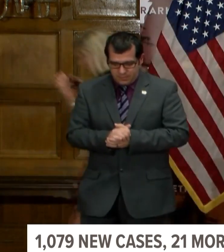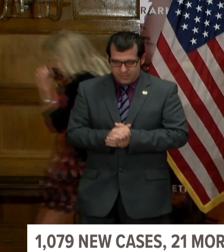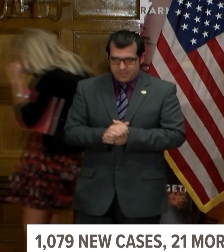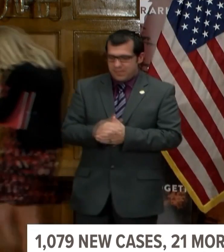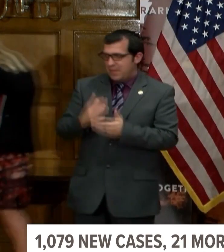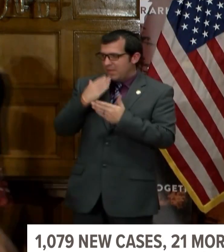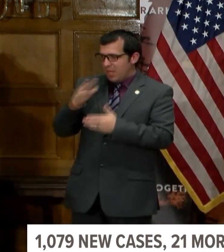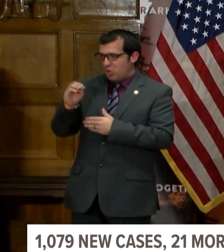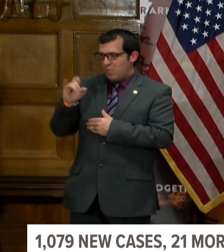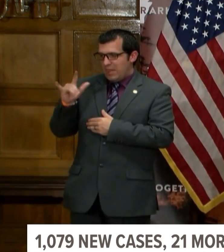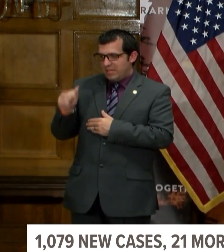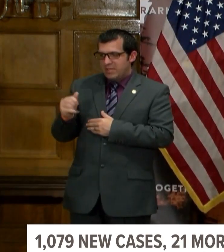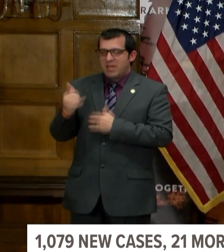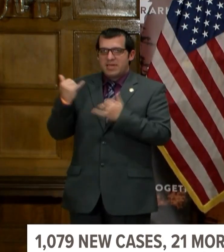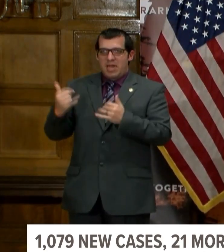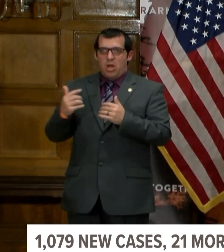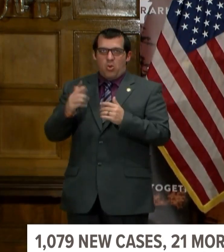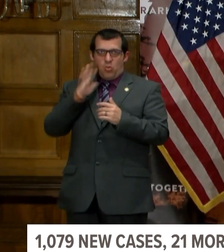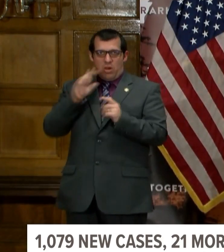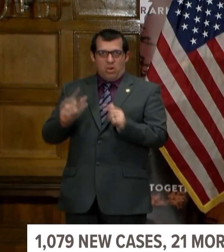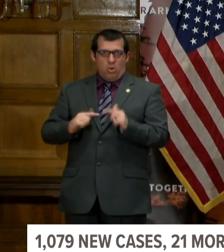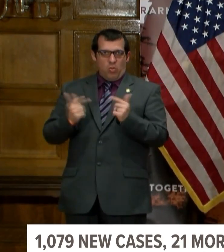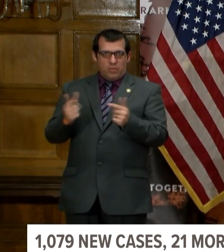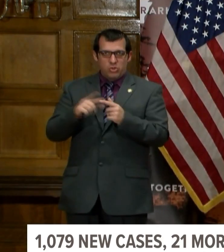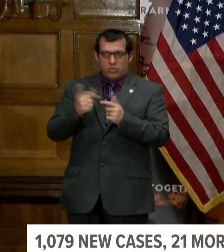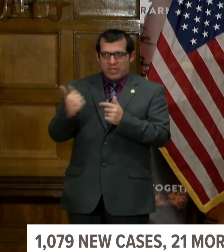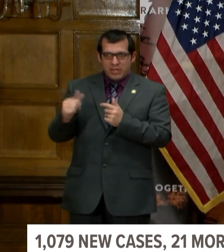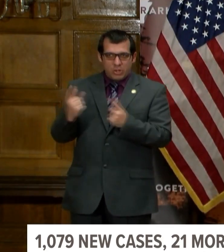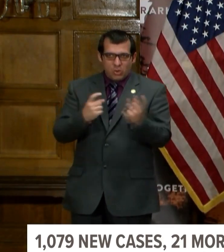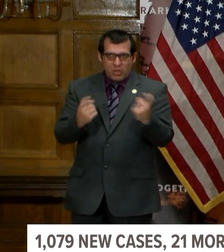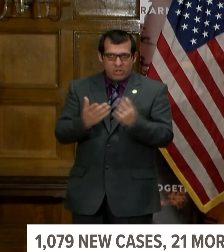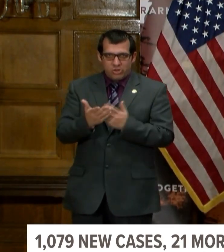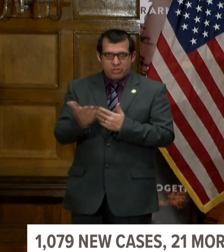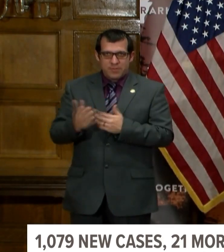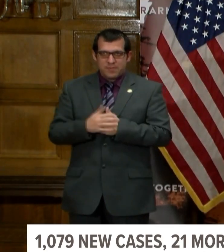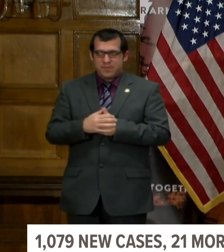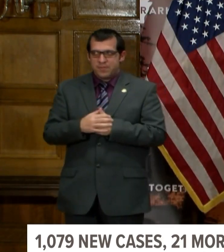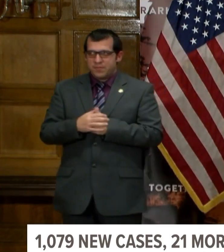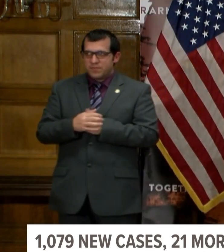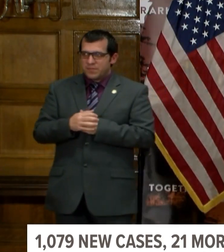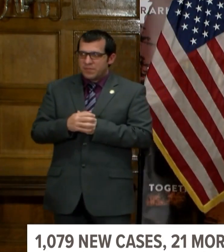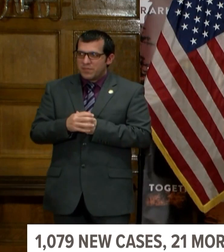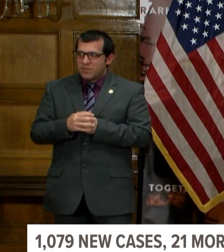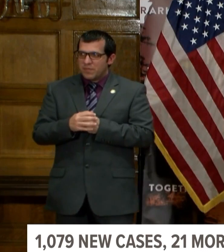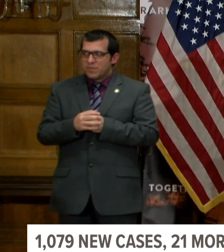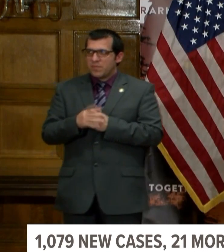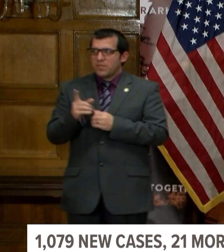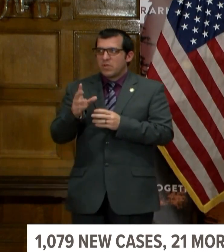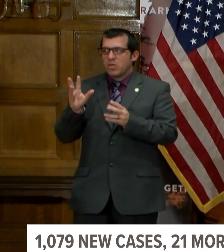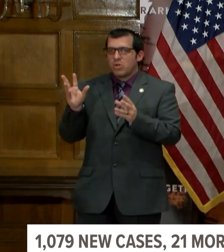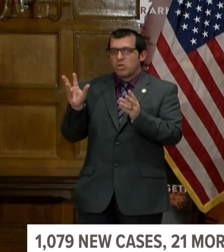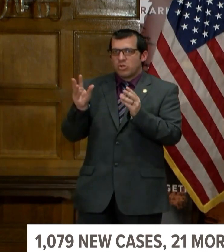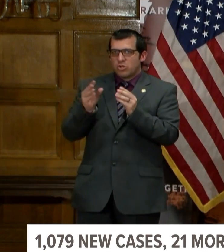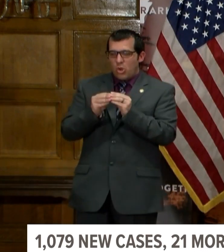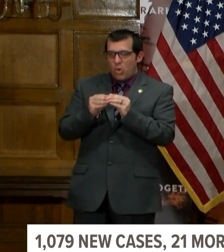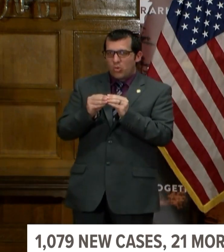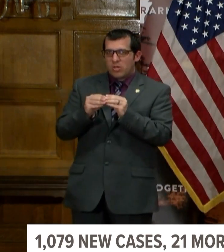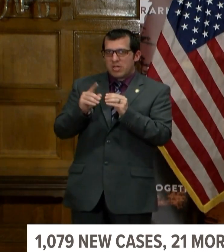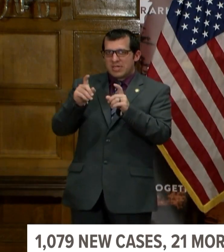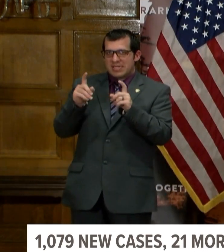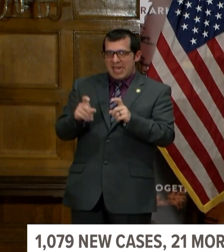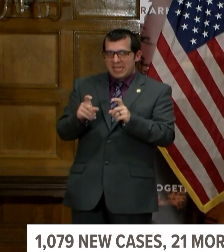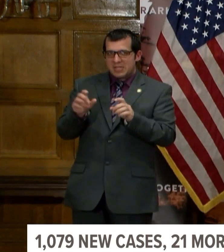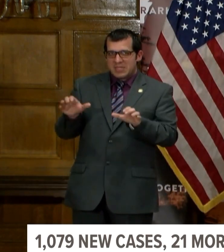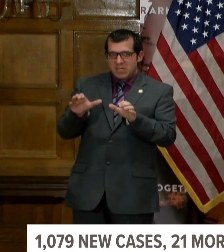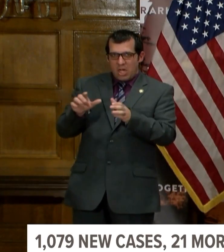Thank you, Melissa. With that, we'll open it up to any questions. So in terms of the total number of tests that are going to be